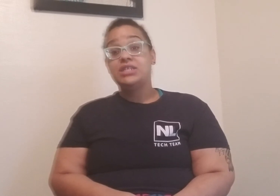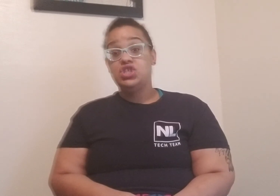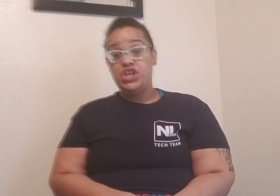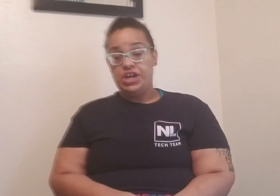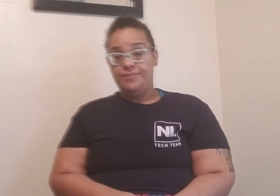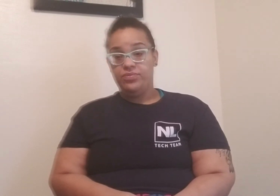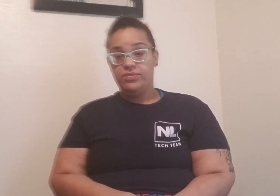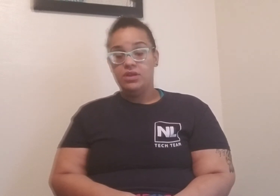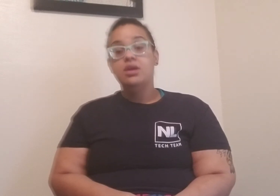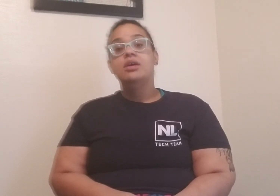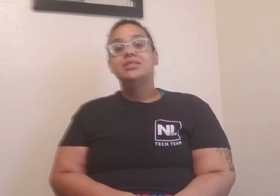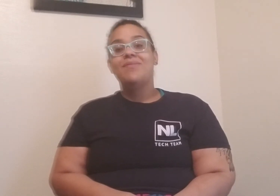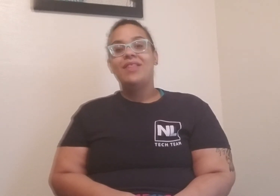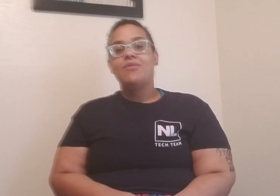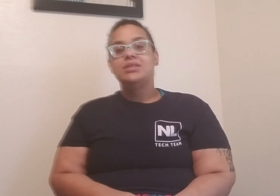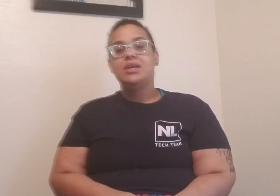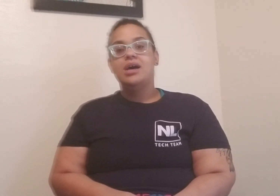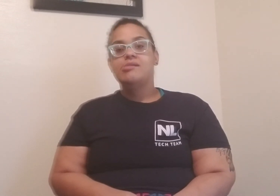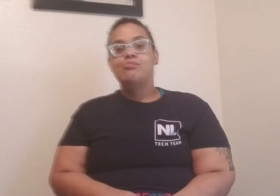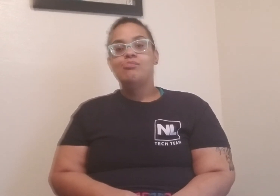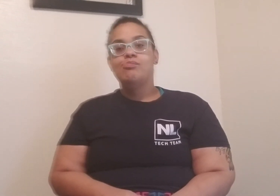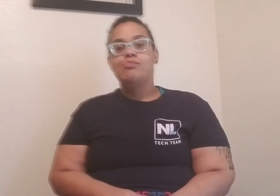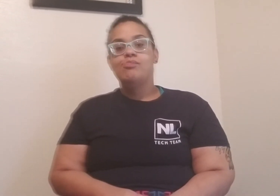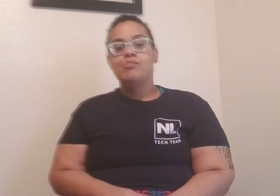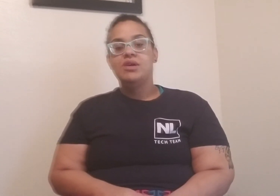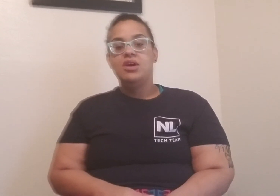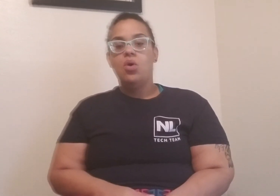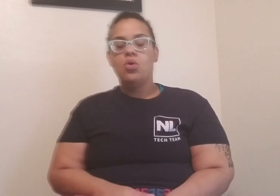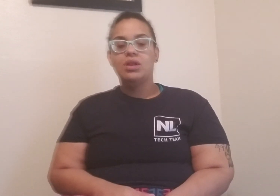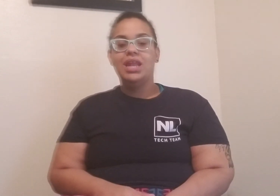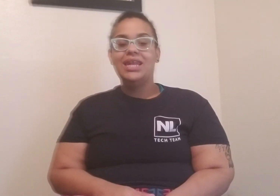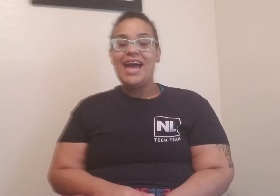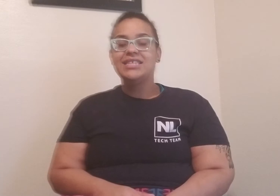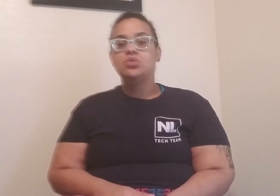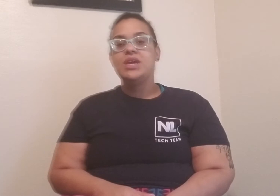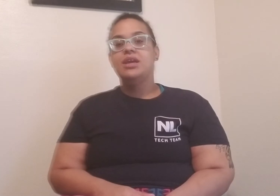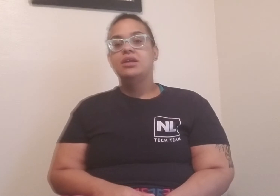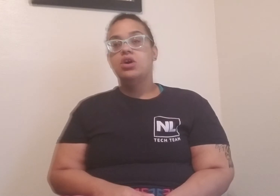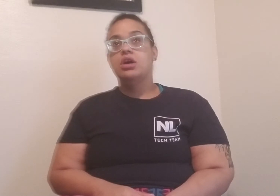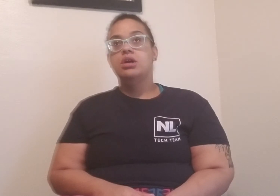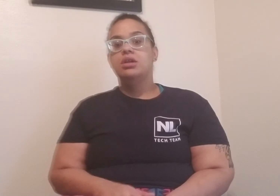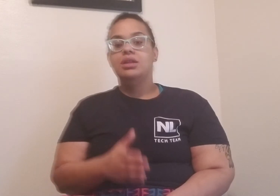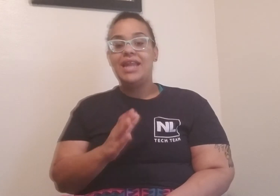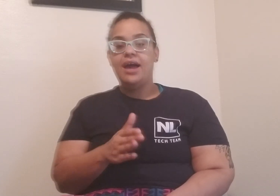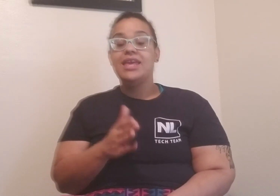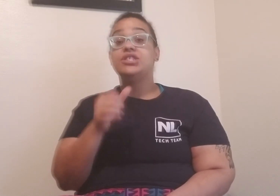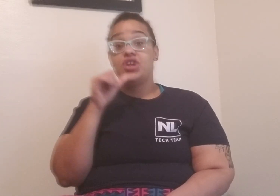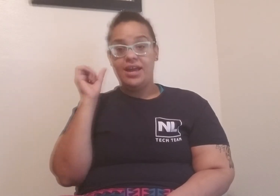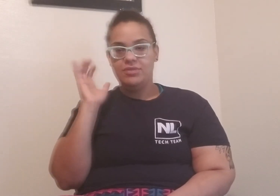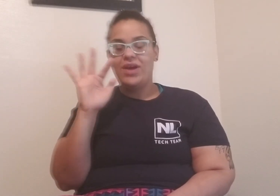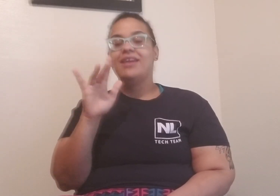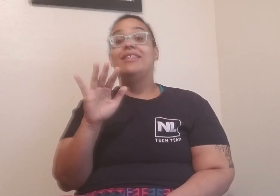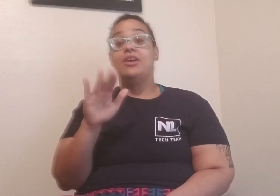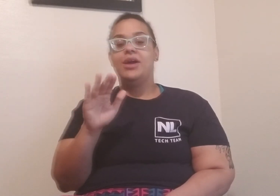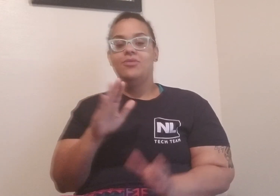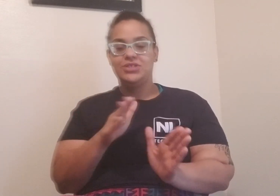year, something that was, or last week, or yesterday, okay, there we go. We'll start